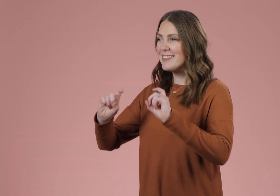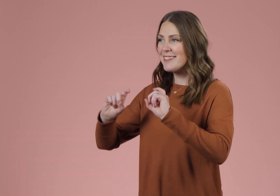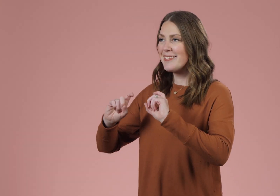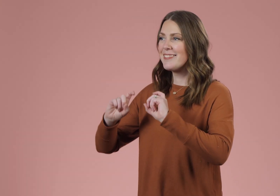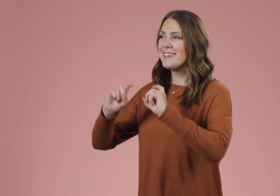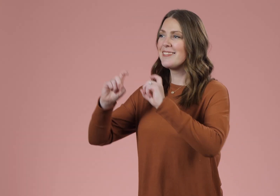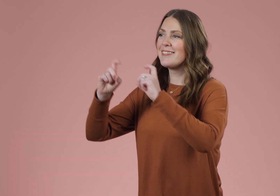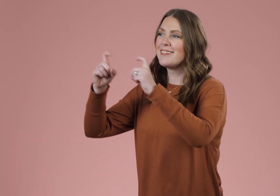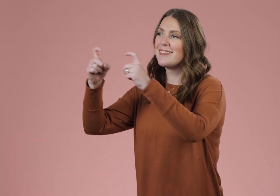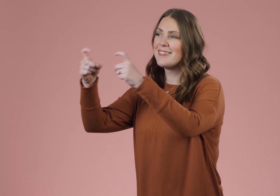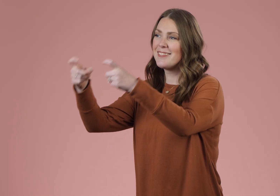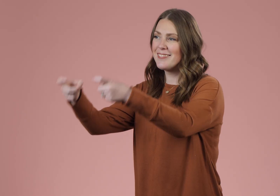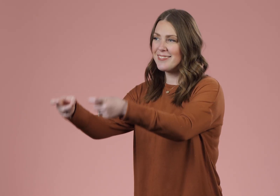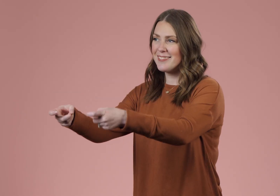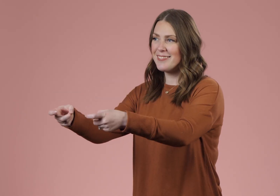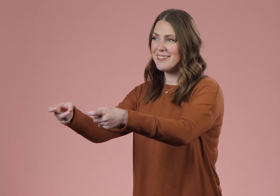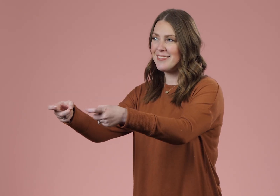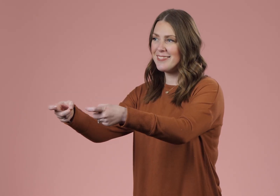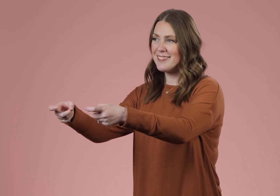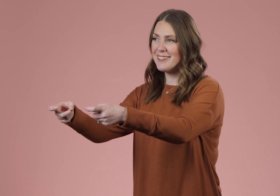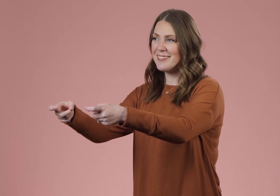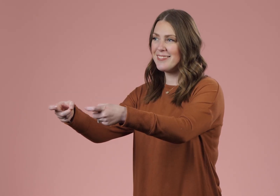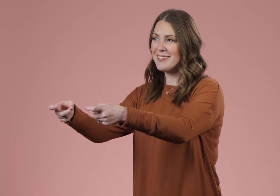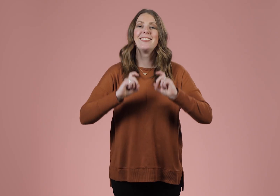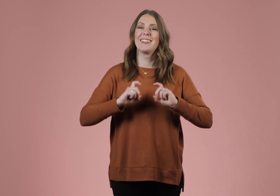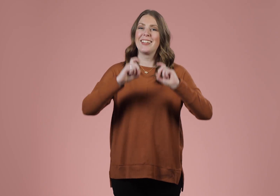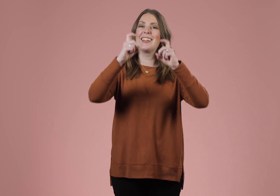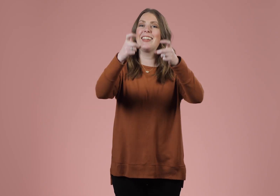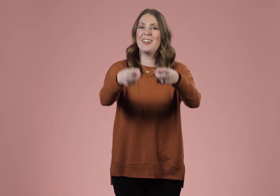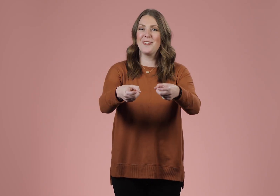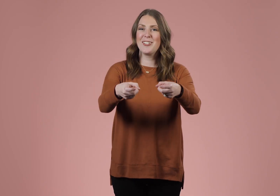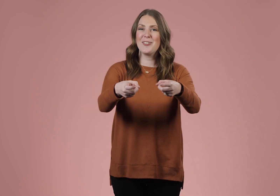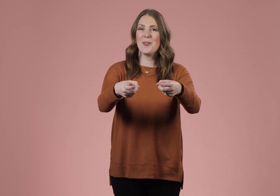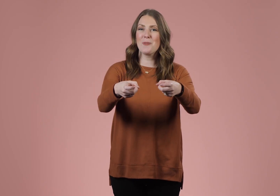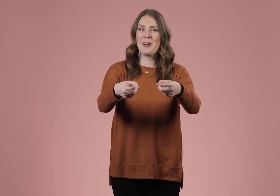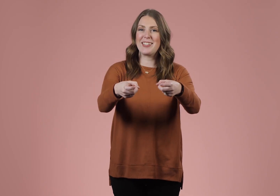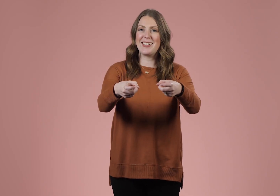you're gifting somebody the present. Gift or present.